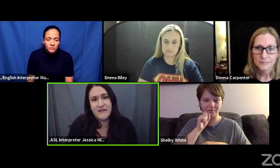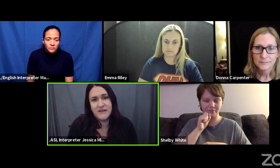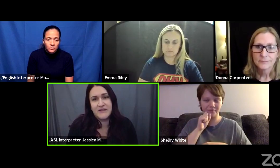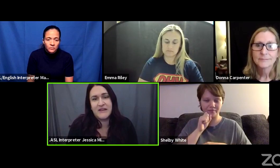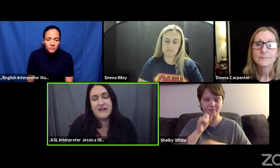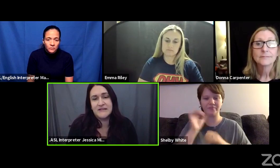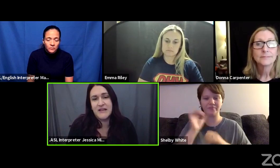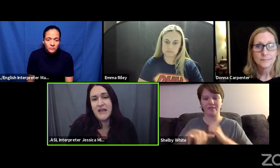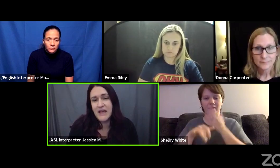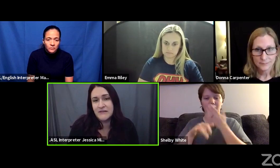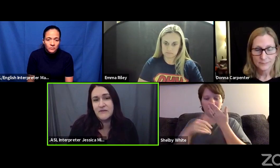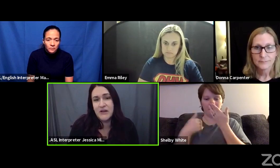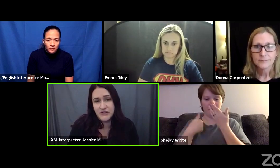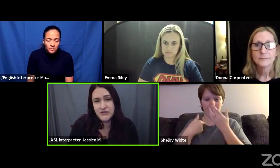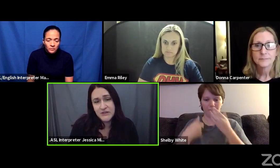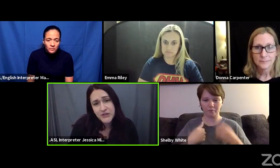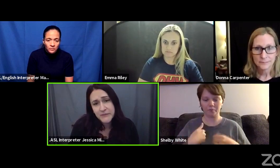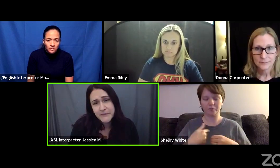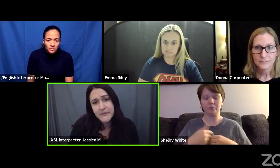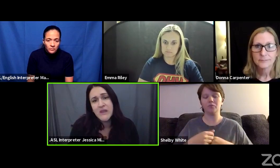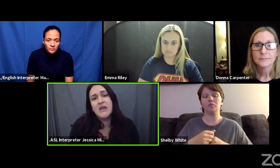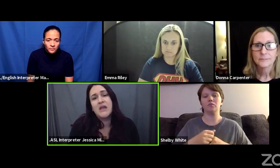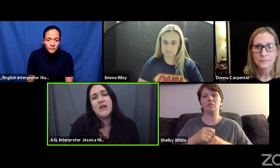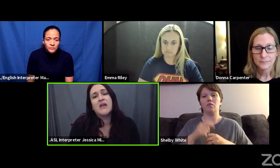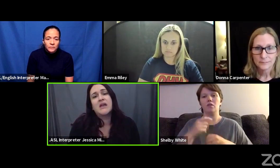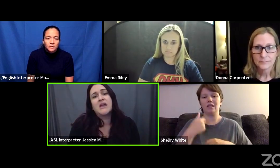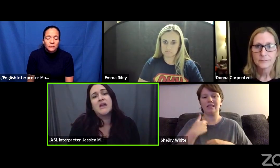test and found out that yes, I had an Usher syndrome.